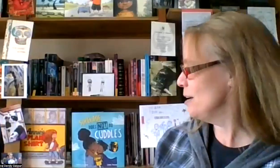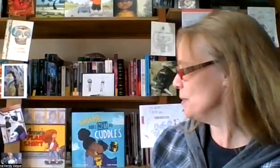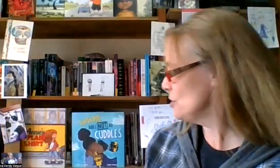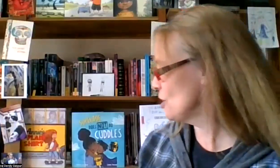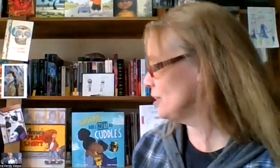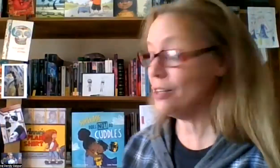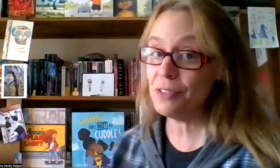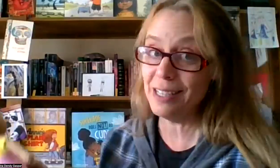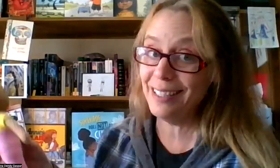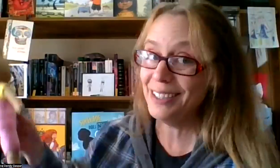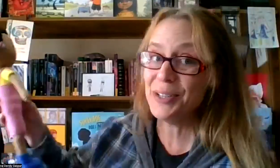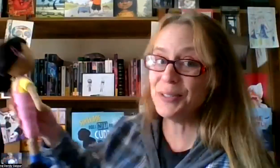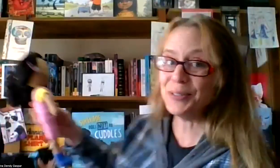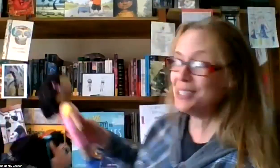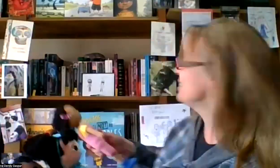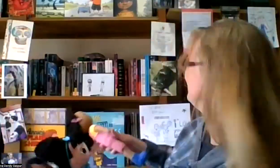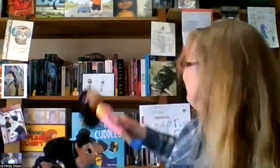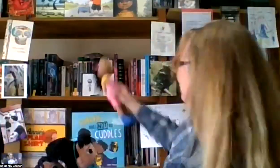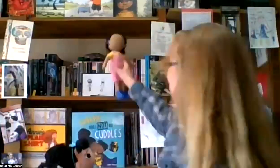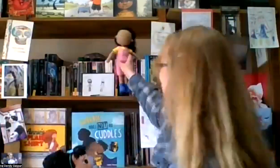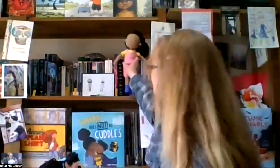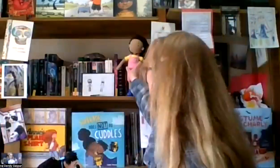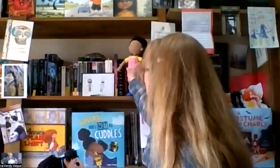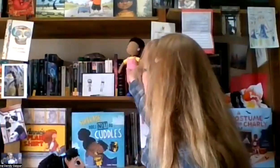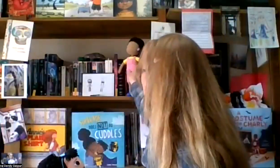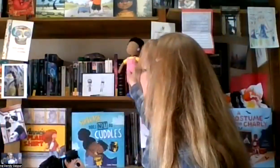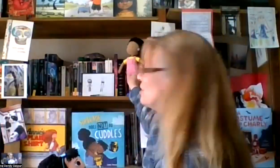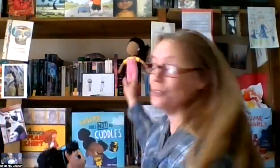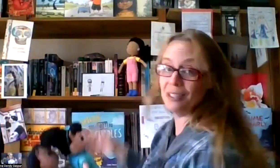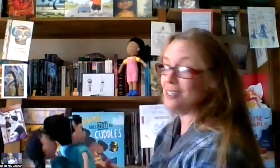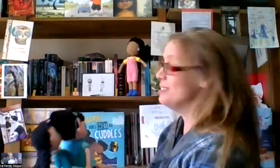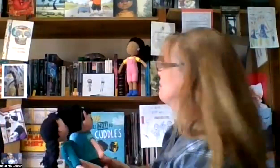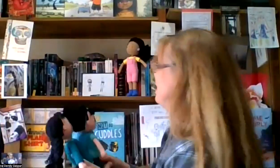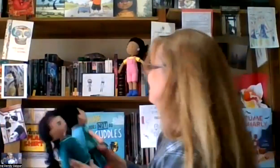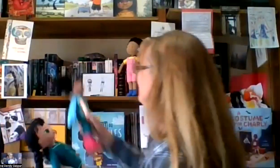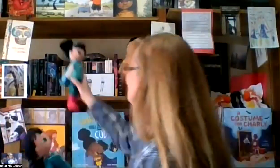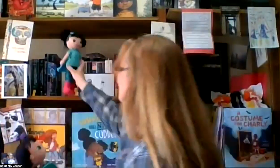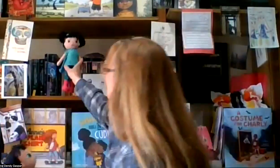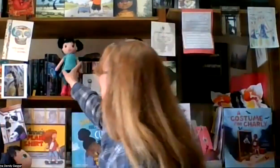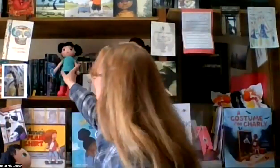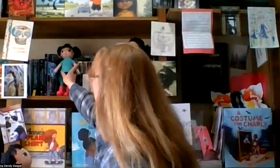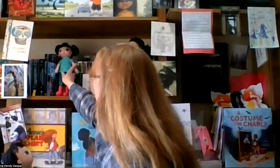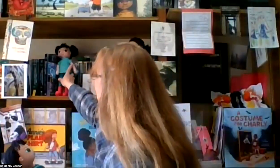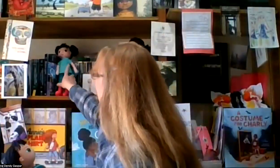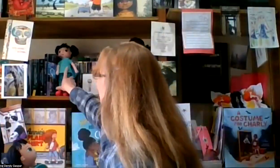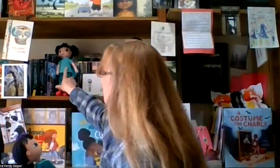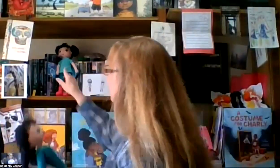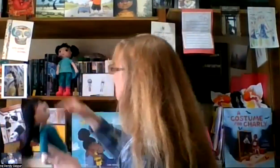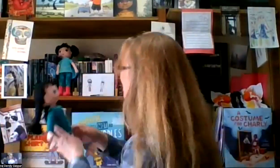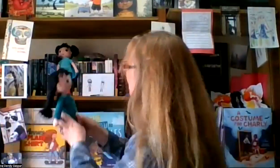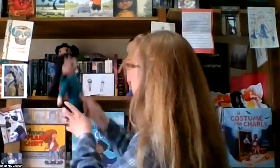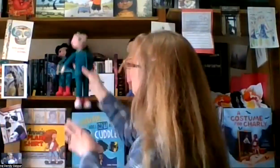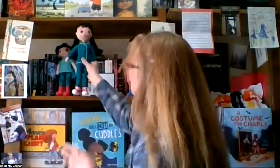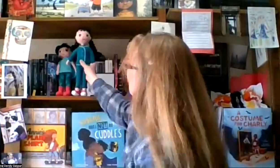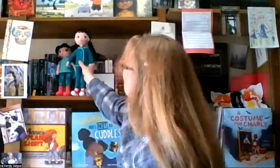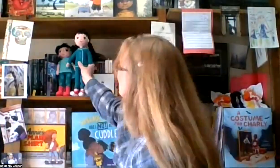author, Charlotte Offsay, who she first reached out to Olya to make these wonderful dolls. And I found